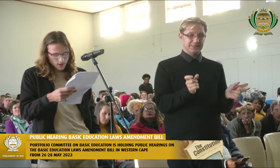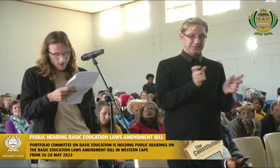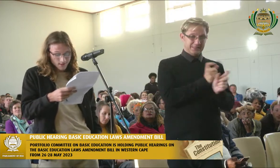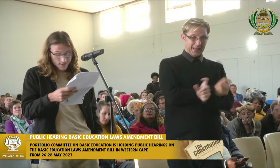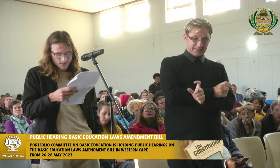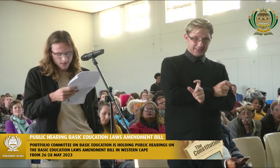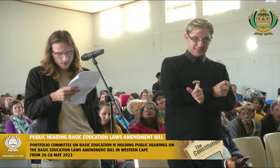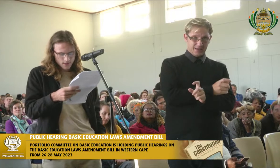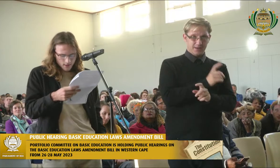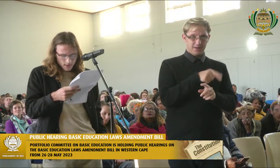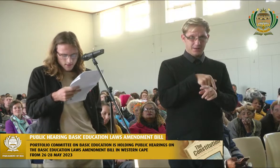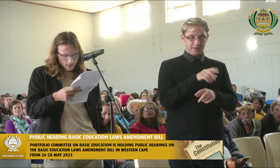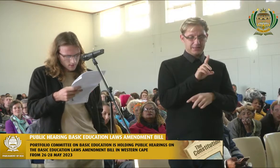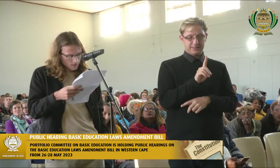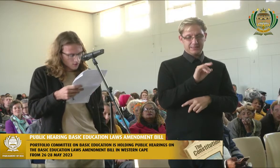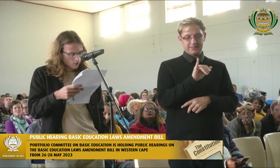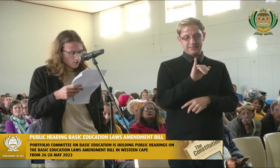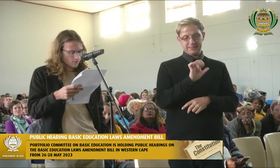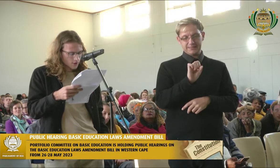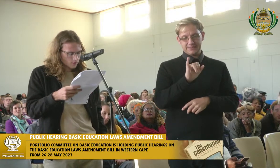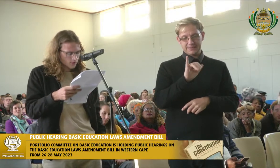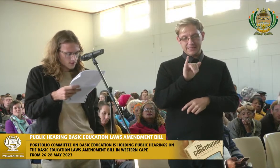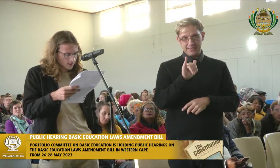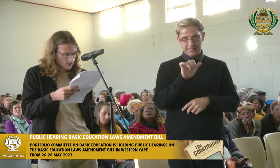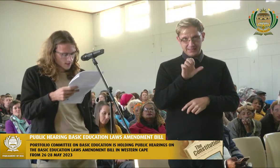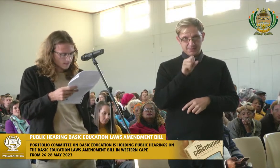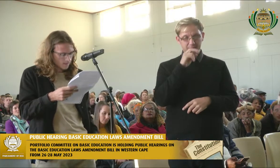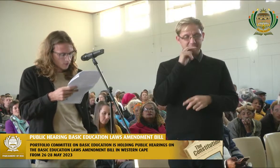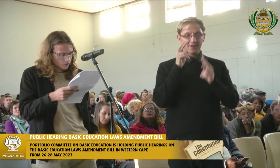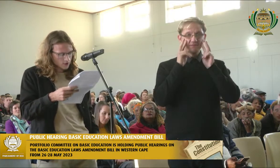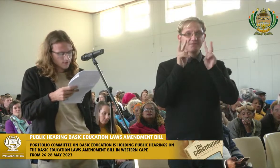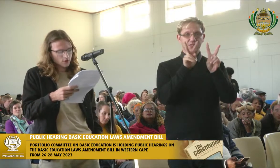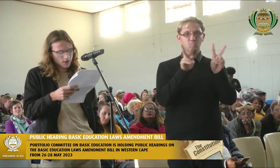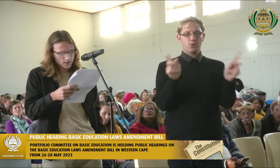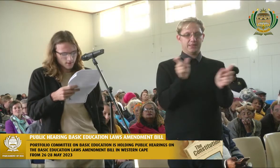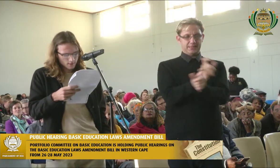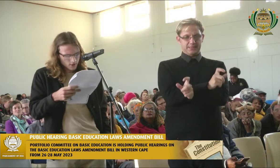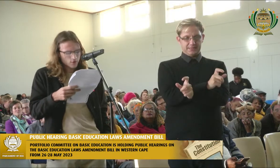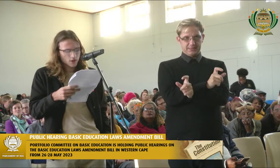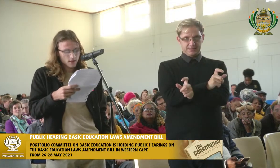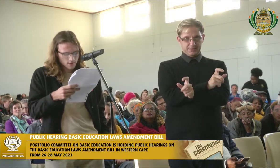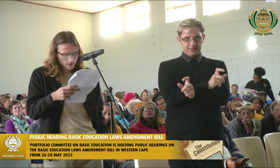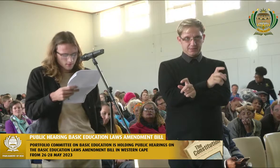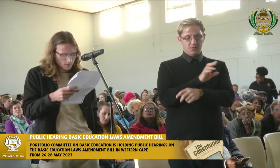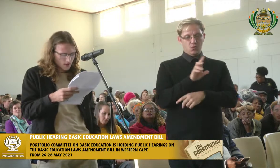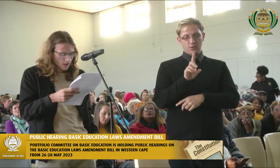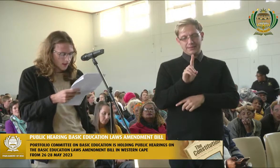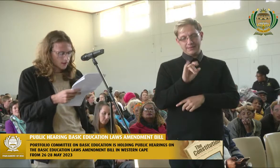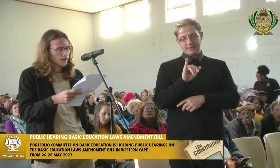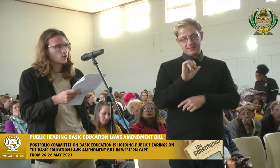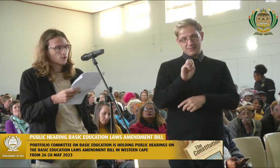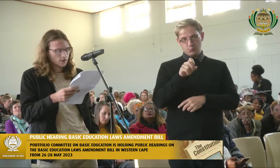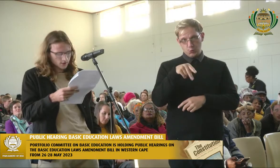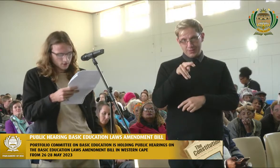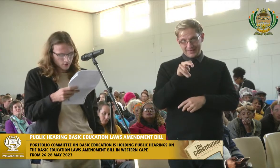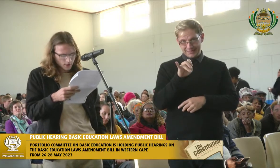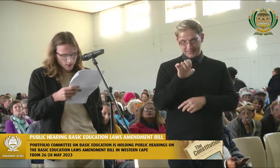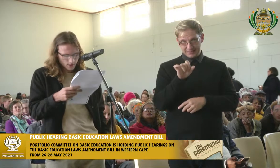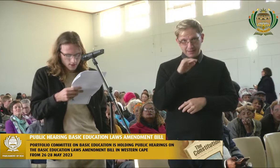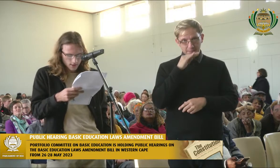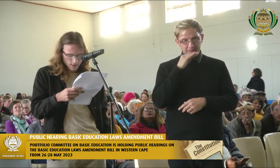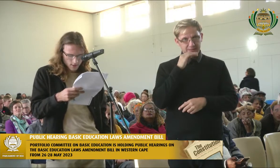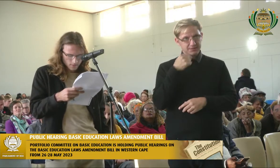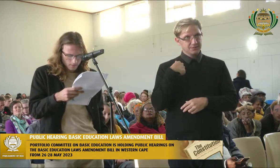called dysidesia or visual dyslexia or dysphonesia. An